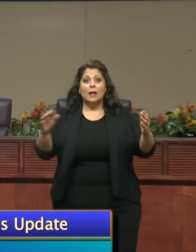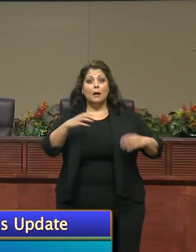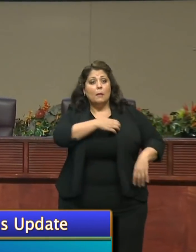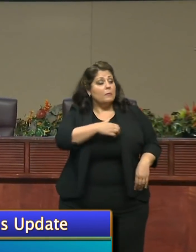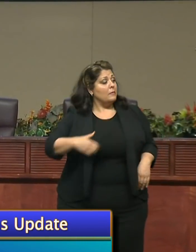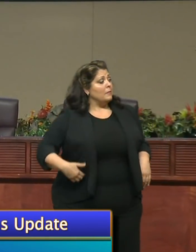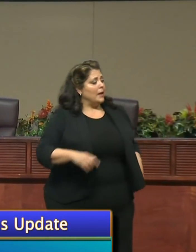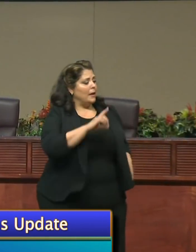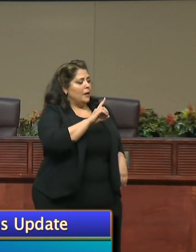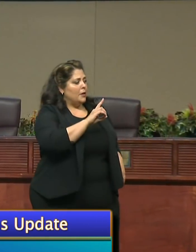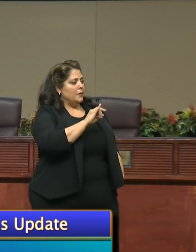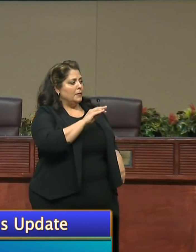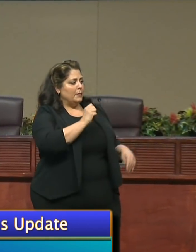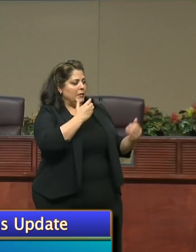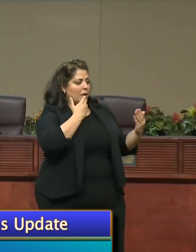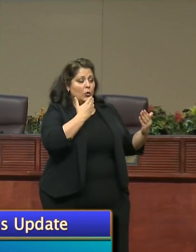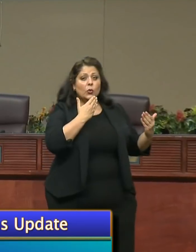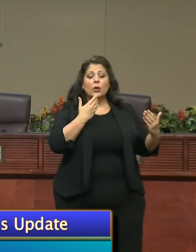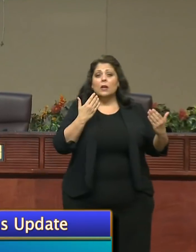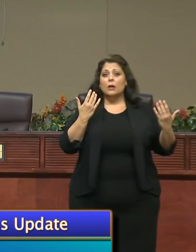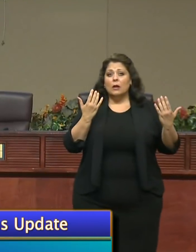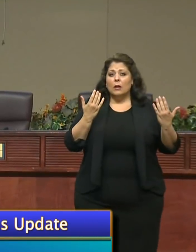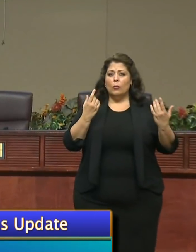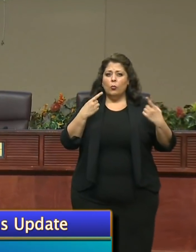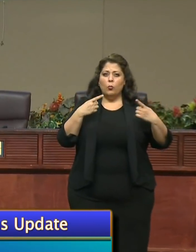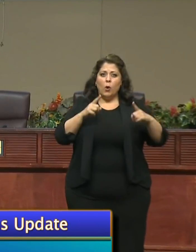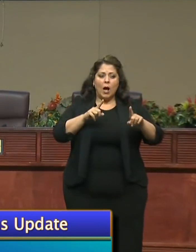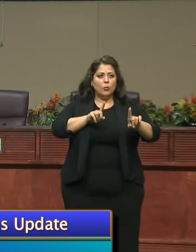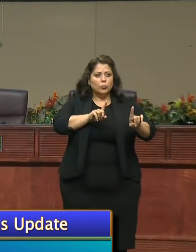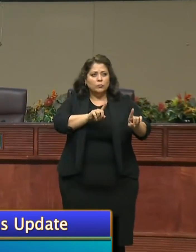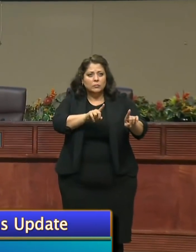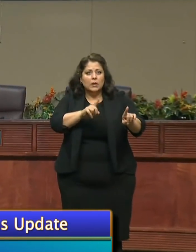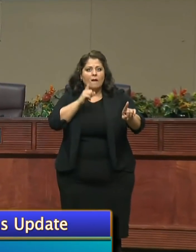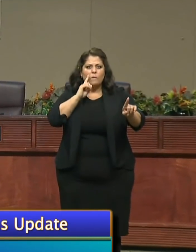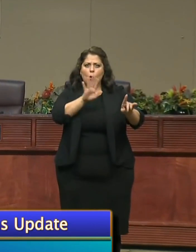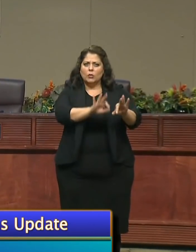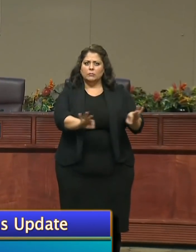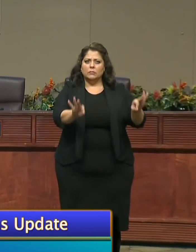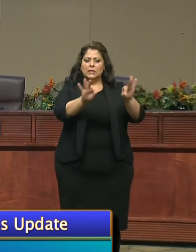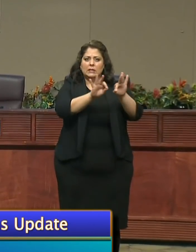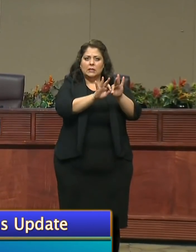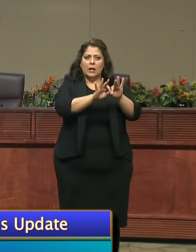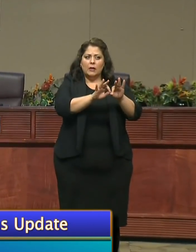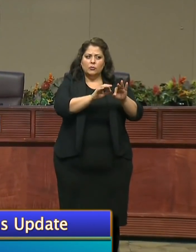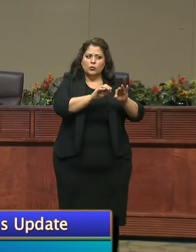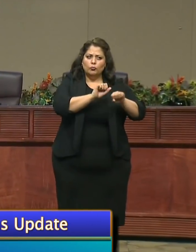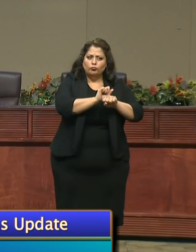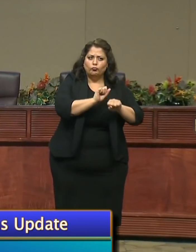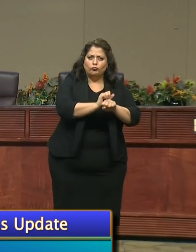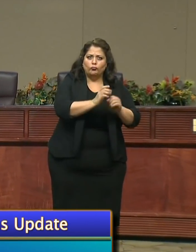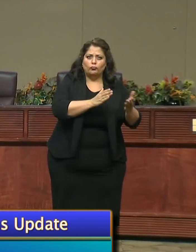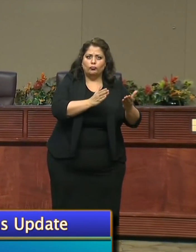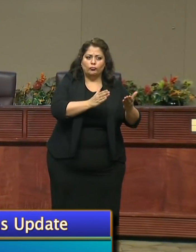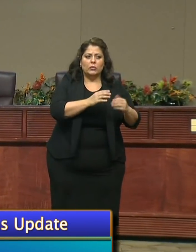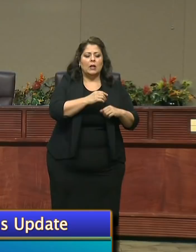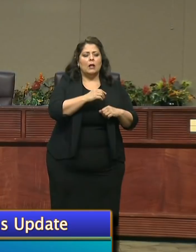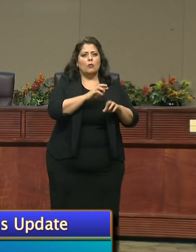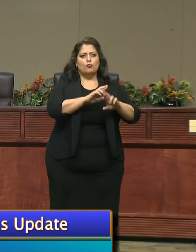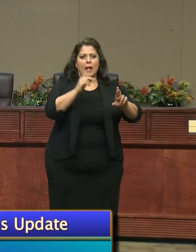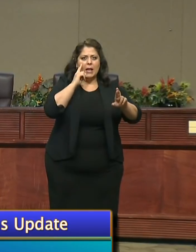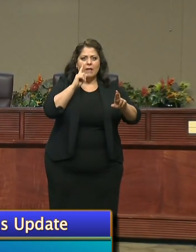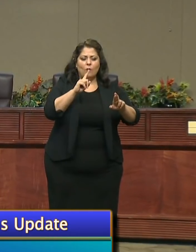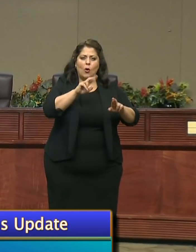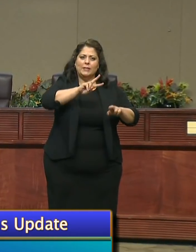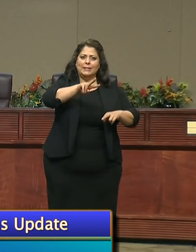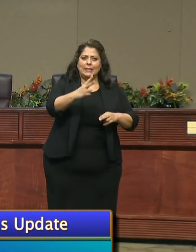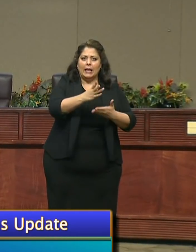out for essential services and support our local businesses safely during phase 2 reopening, we have